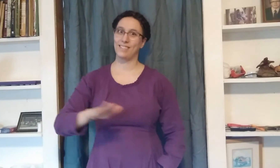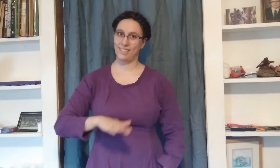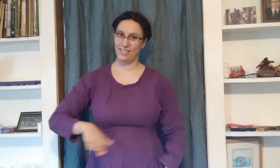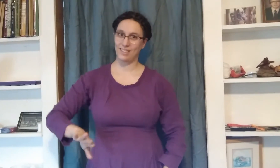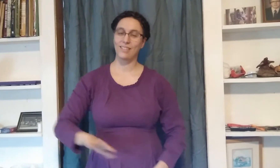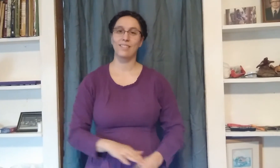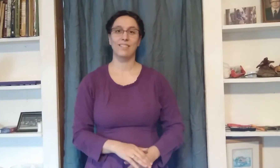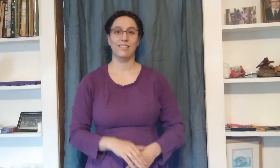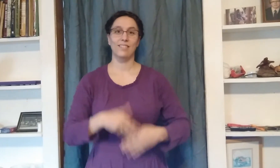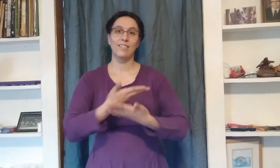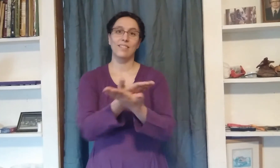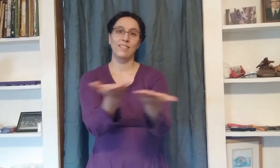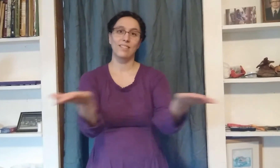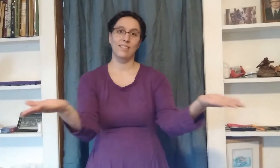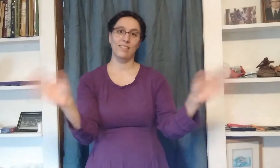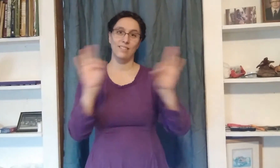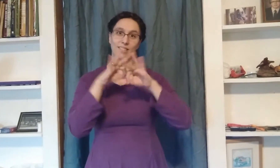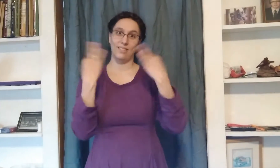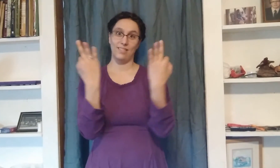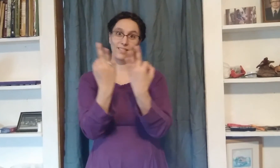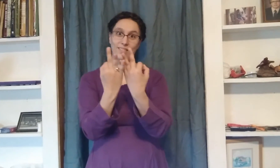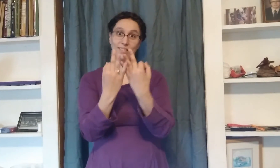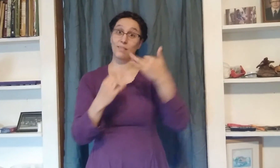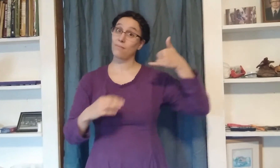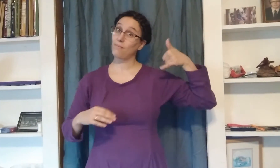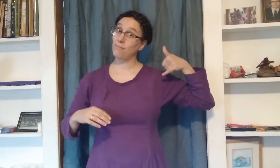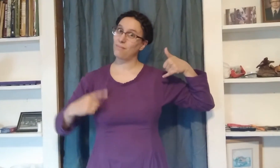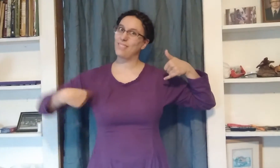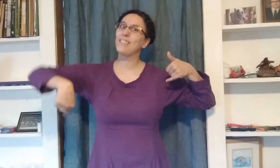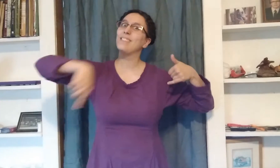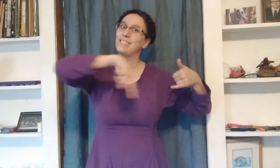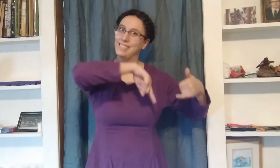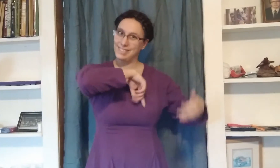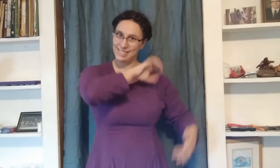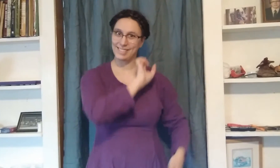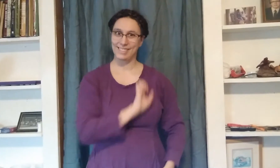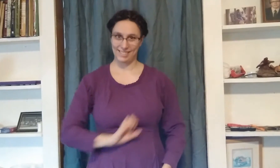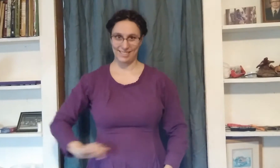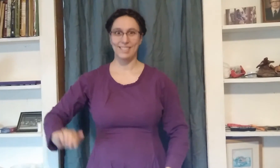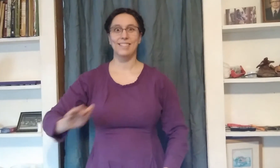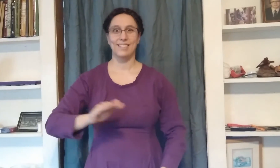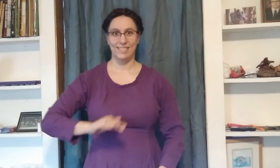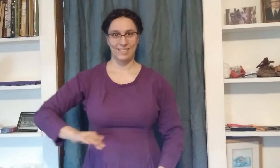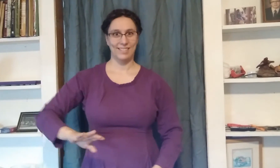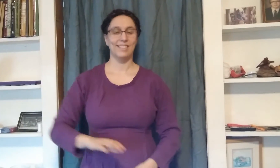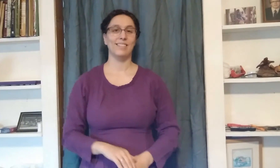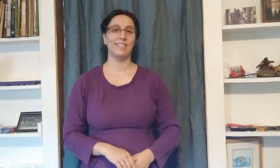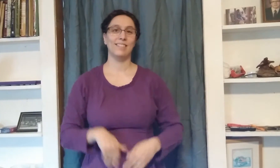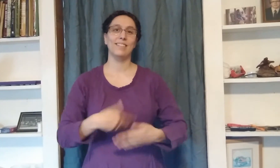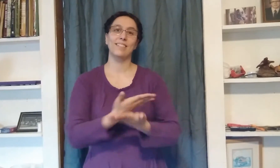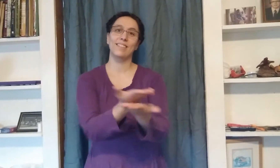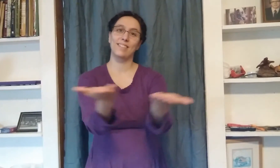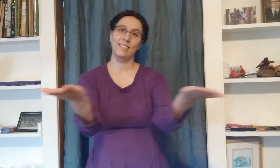East. We are all family, for we are the East. We are all